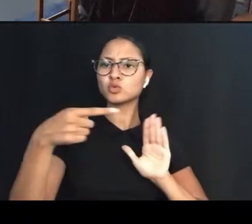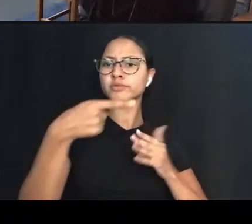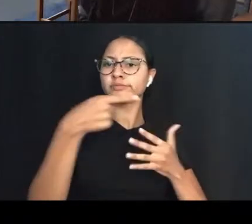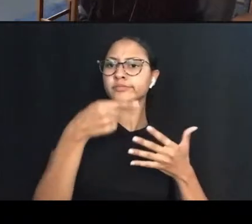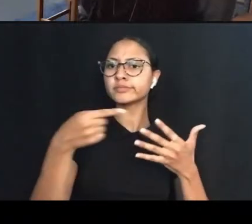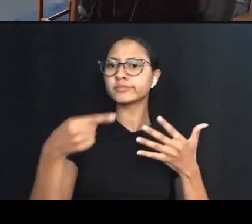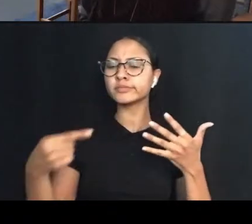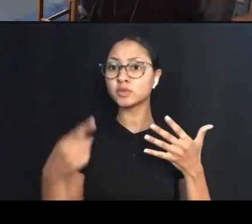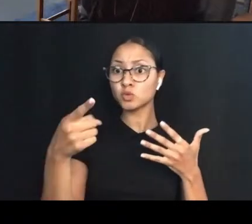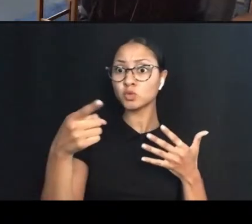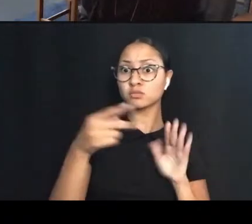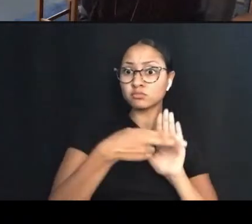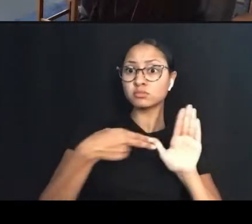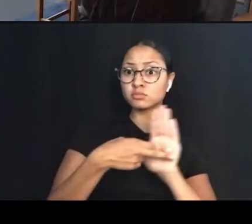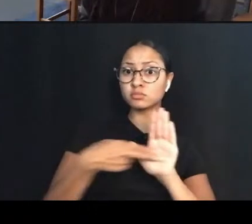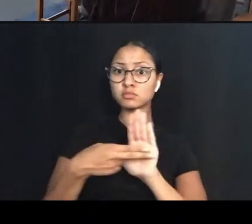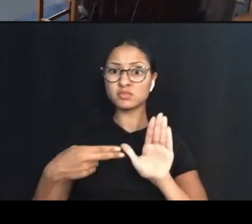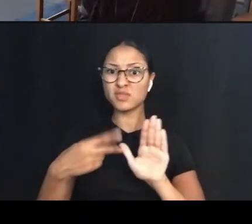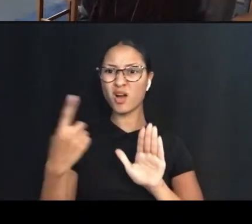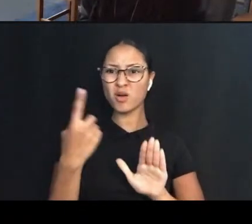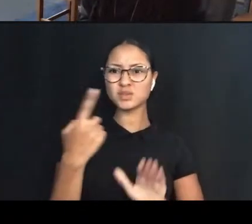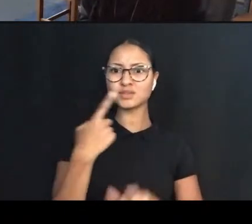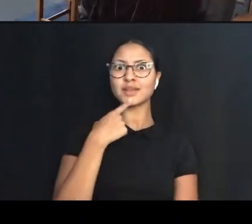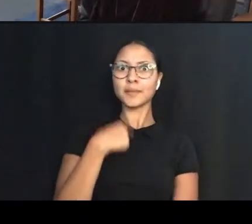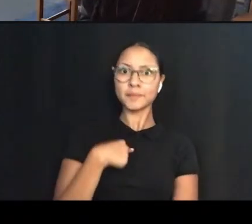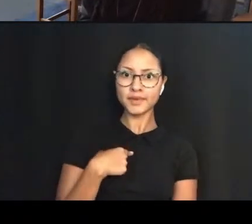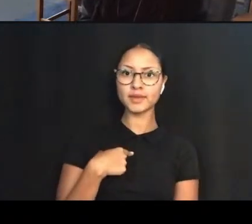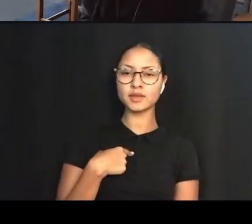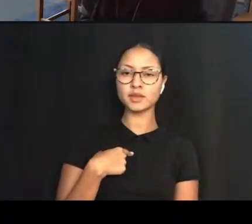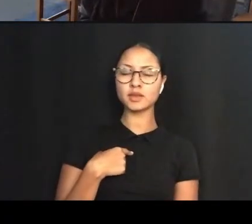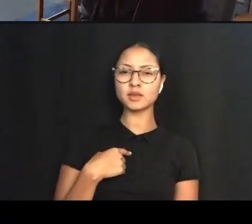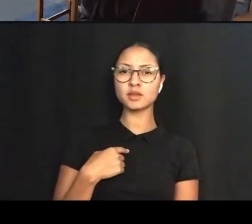always step to me like that. And at a point I said, okay, so